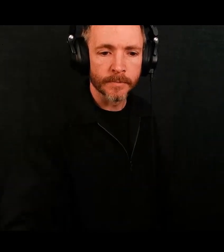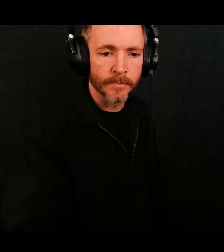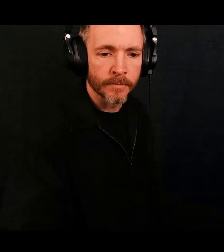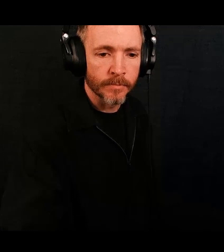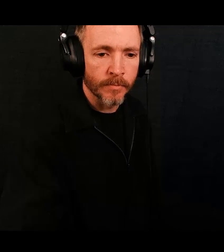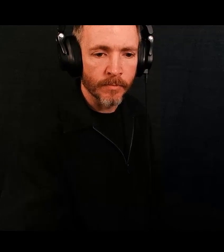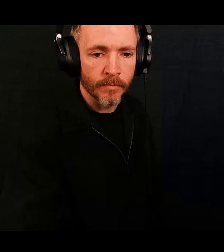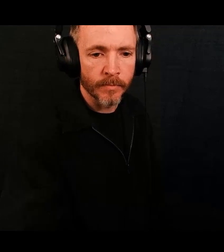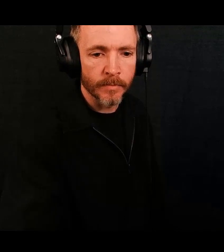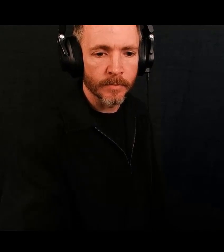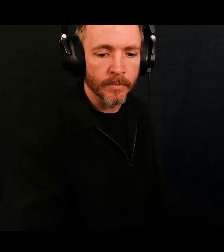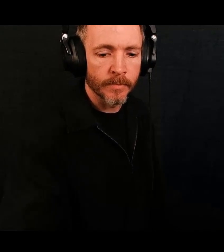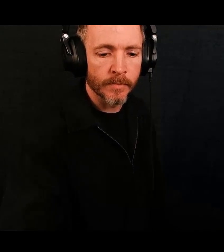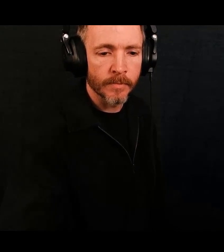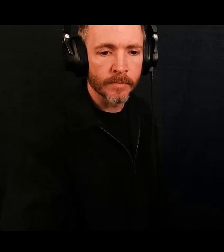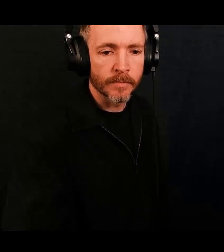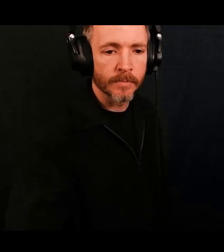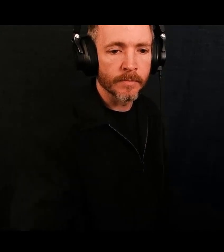module.